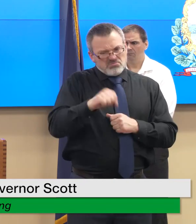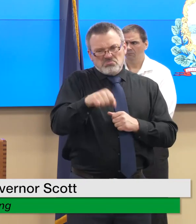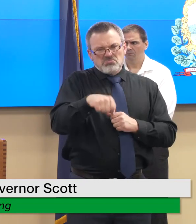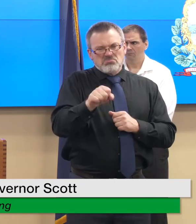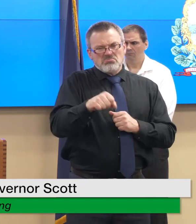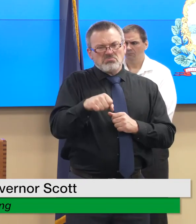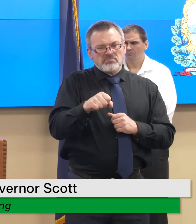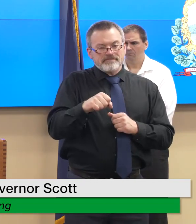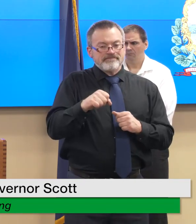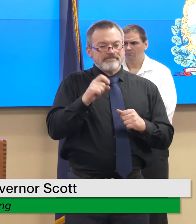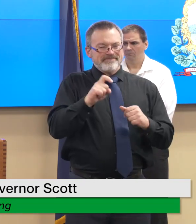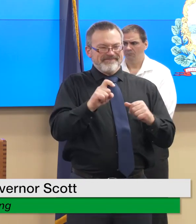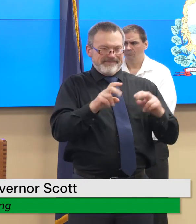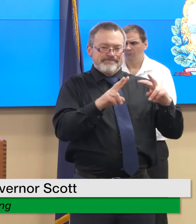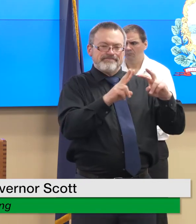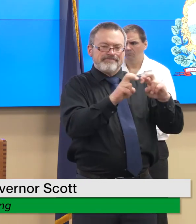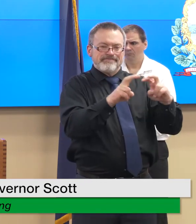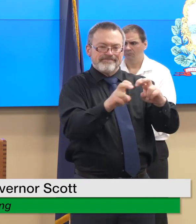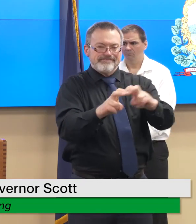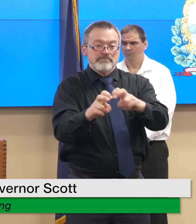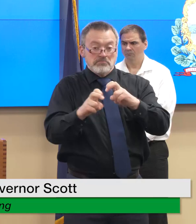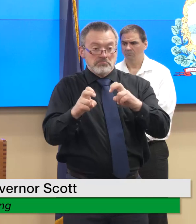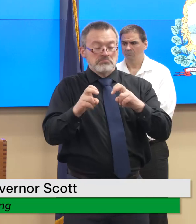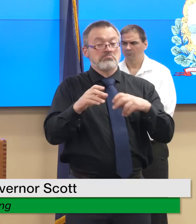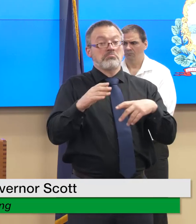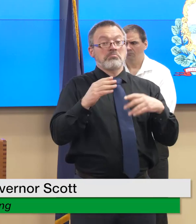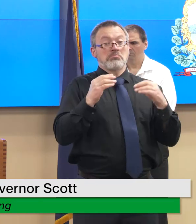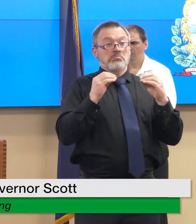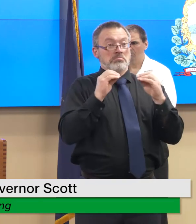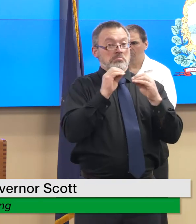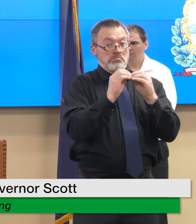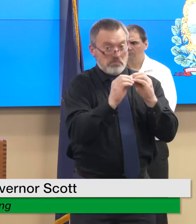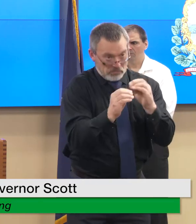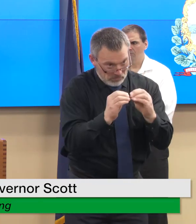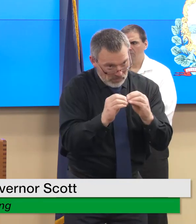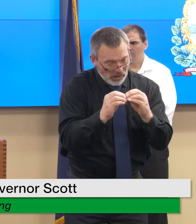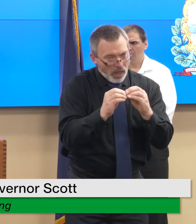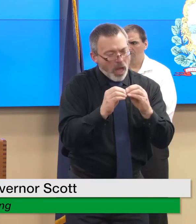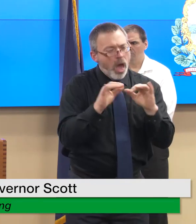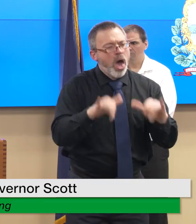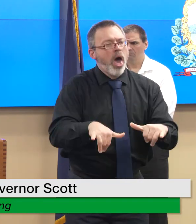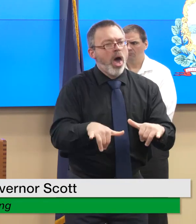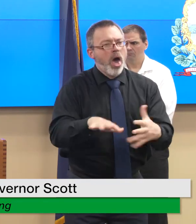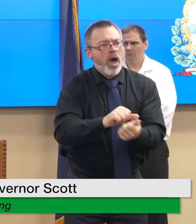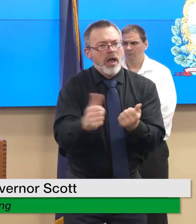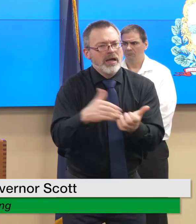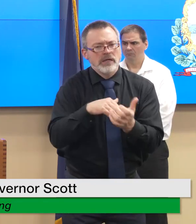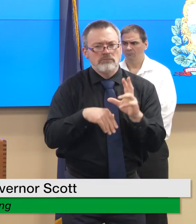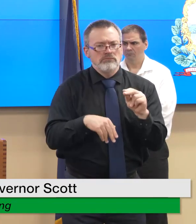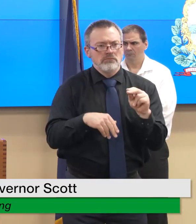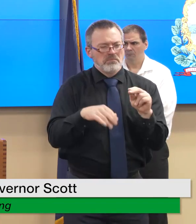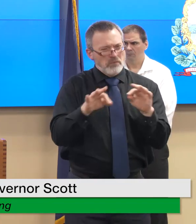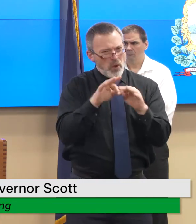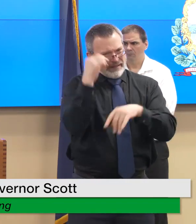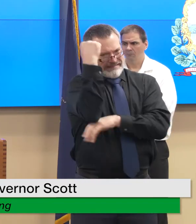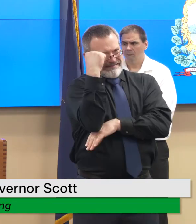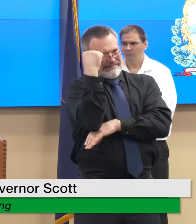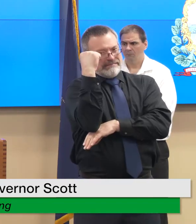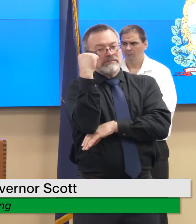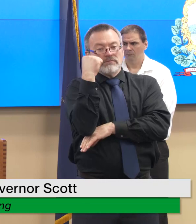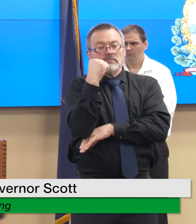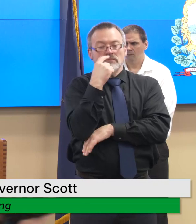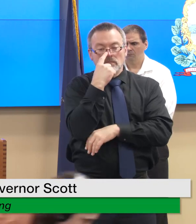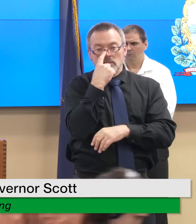ensure that any repairs are more flood resilient and meet current NFIP standards, which in turn